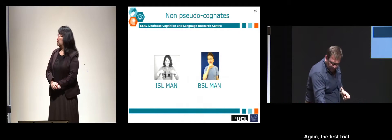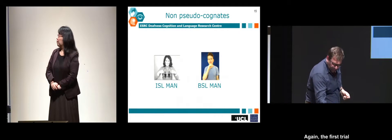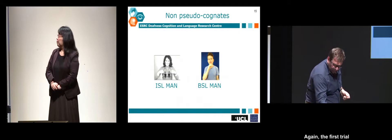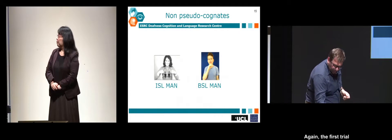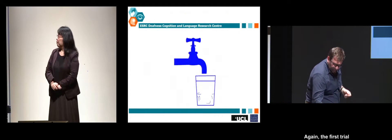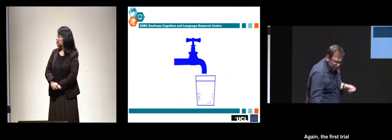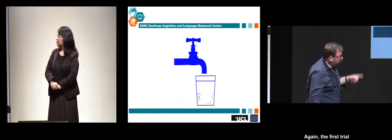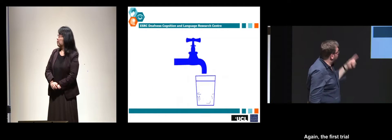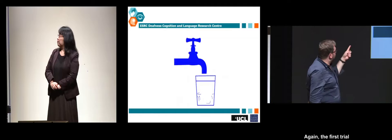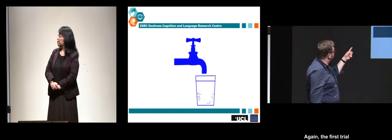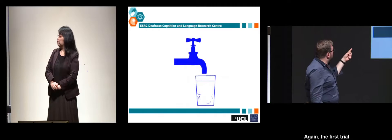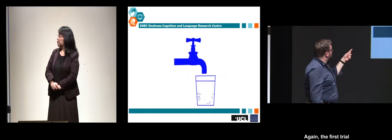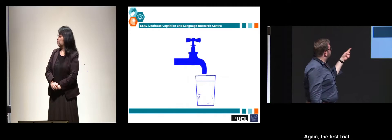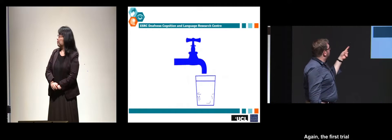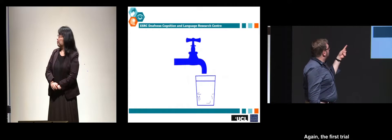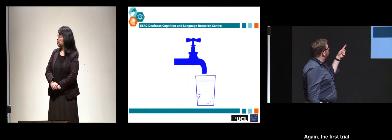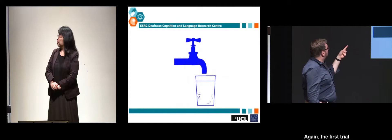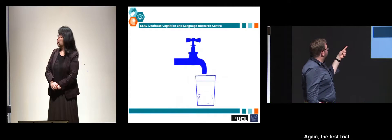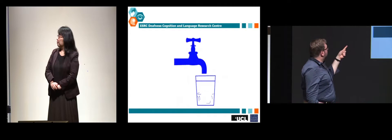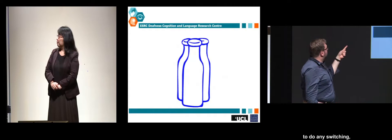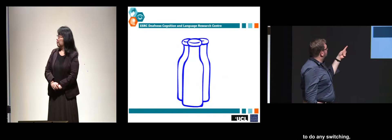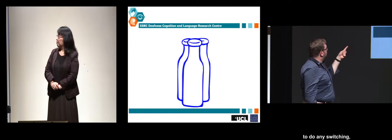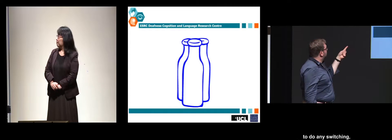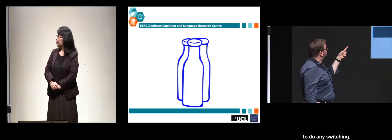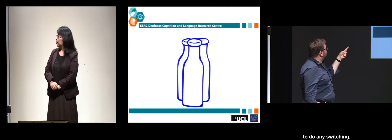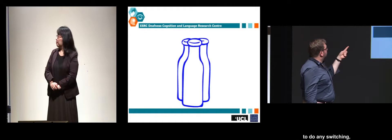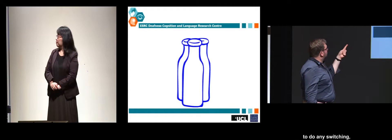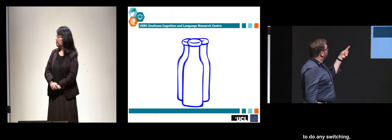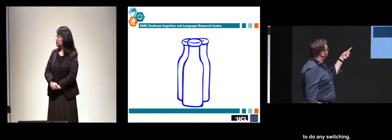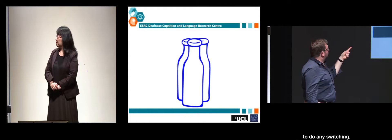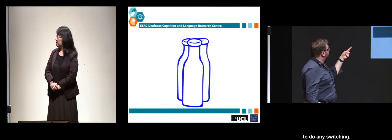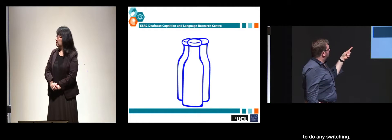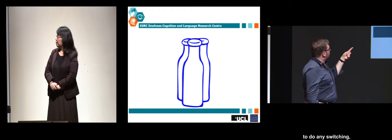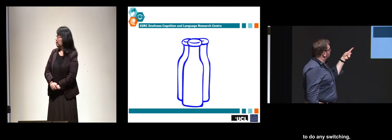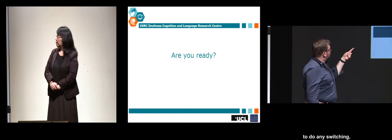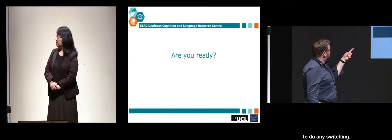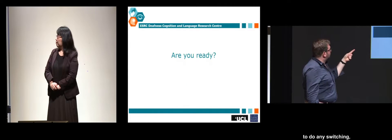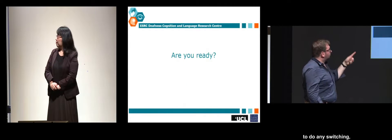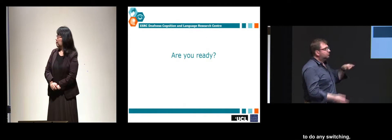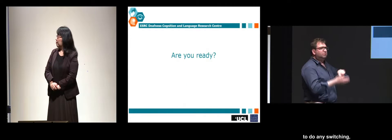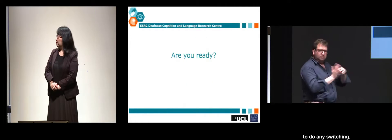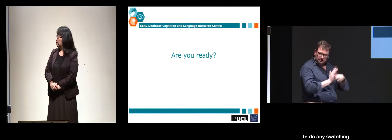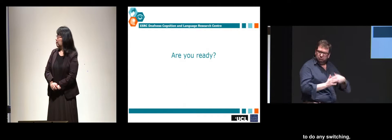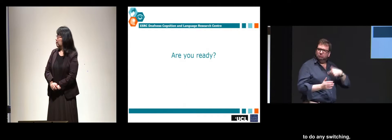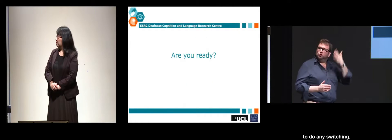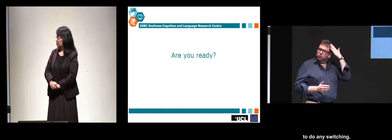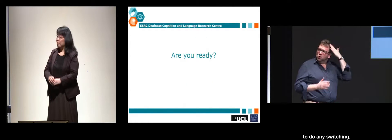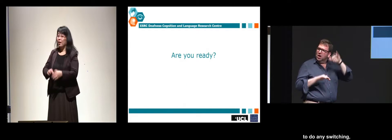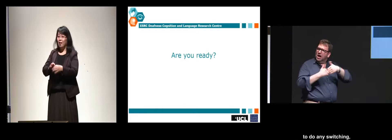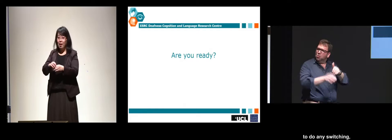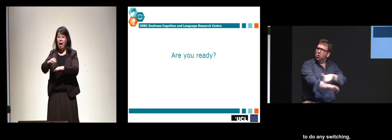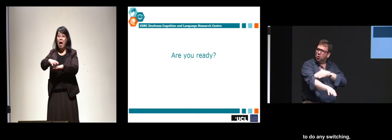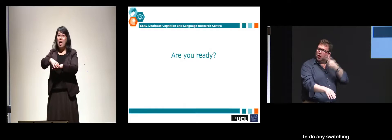again, the first trial there's not required to do any switching, just stay in one language.